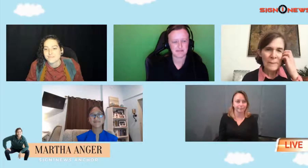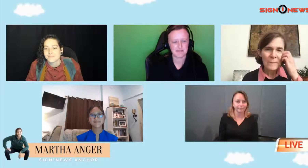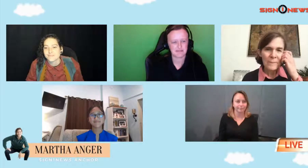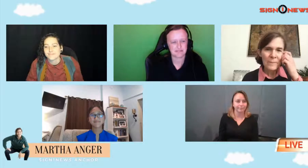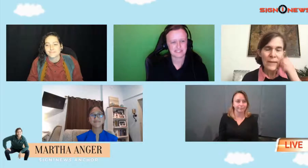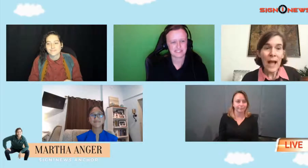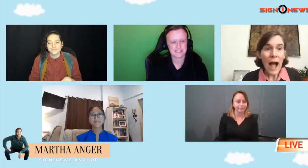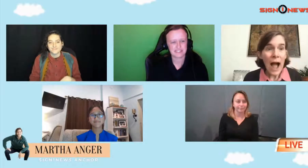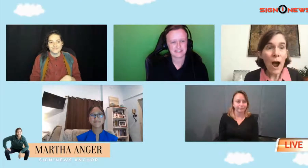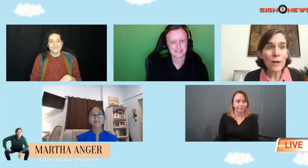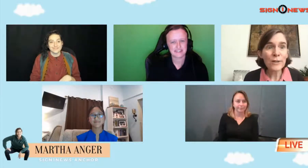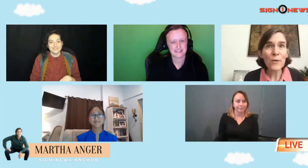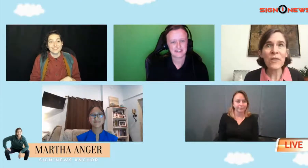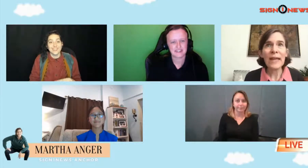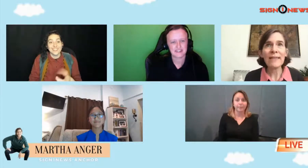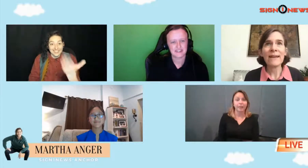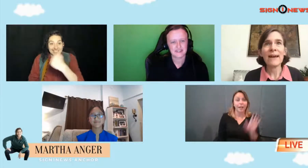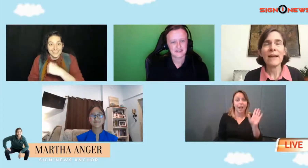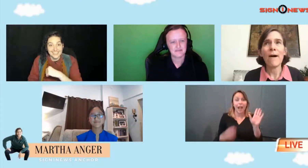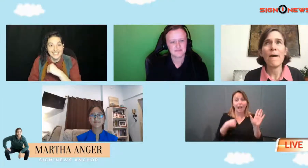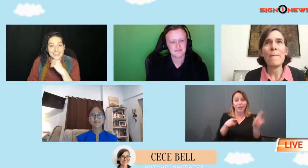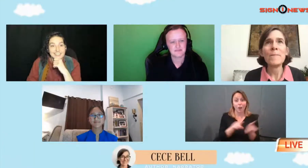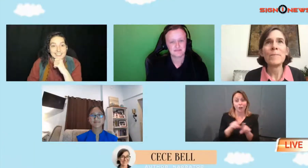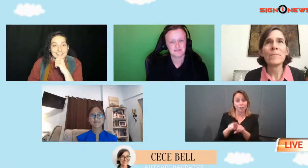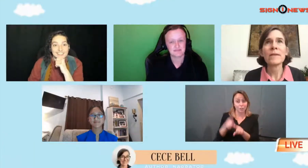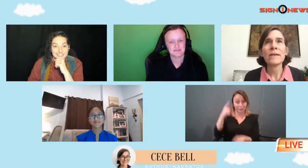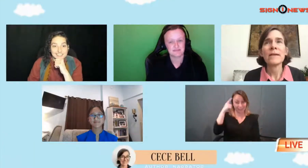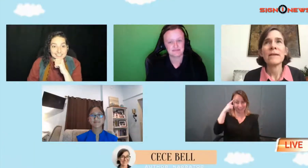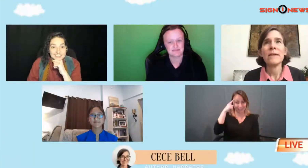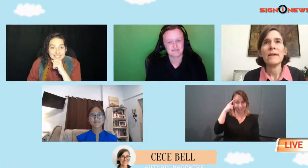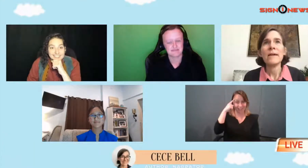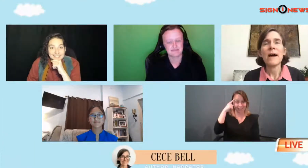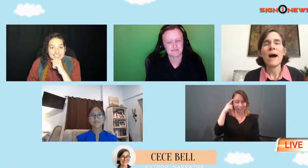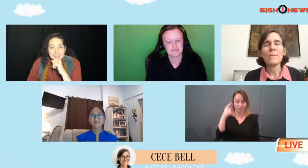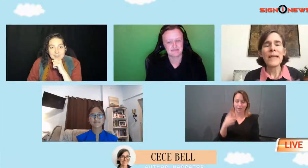Great. I also think that